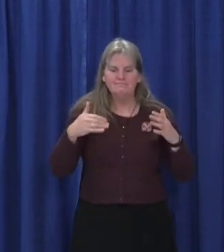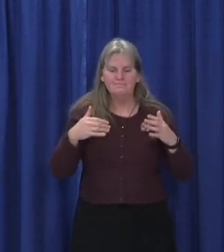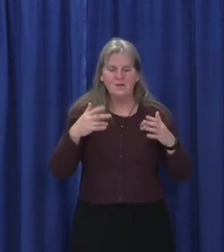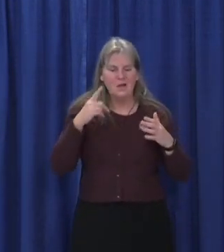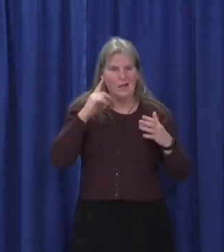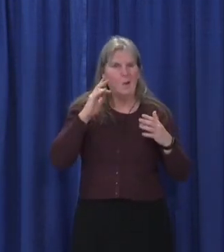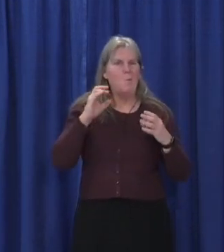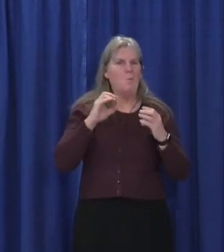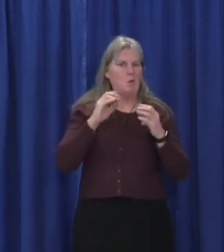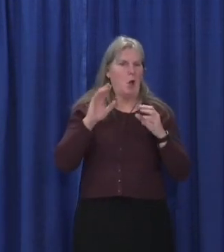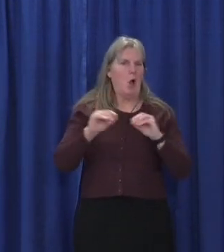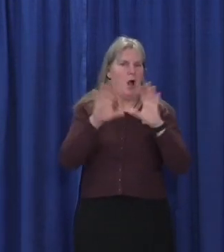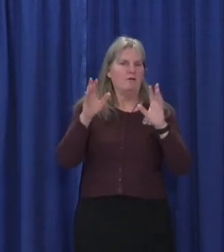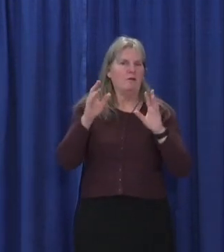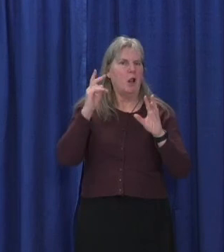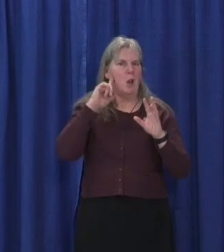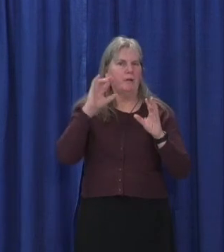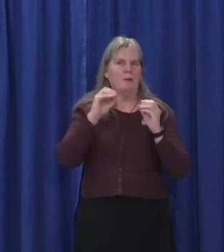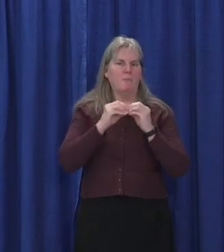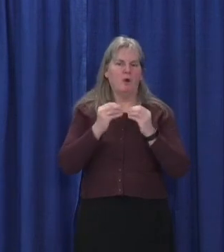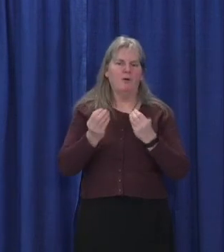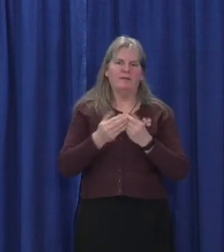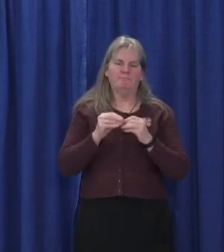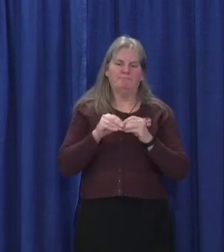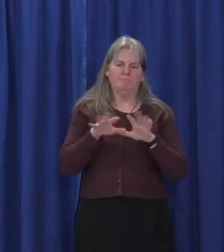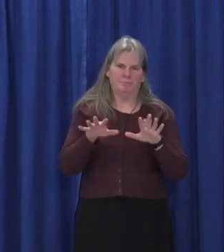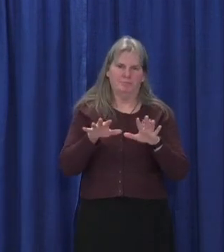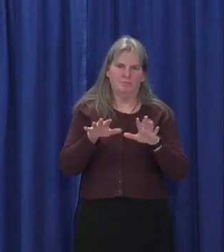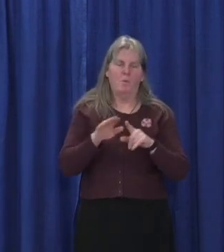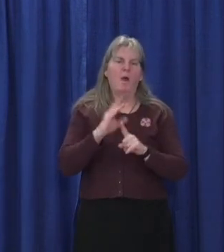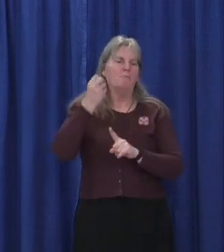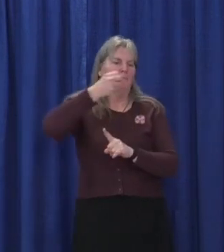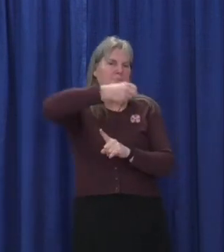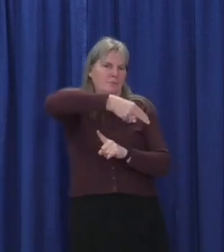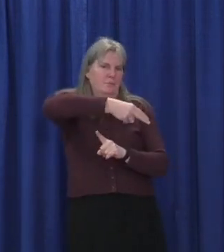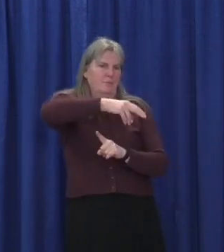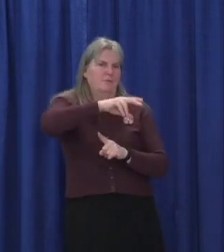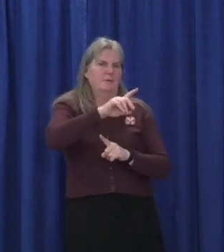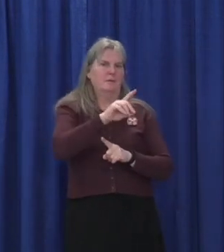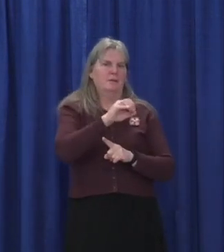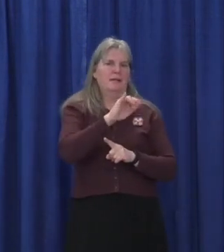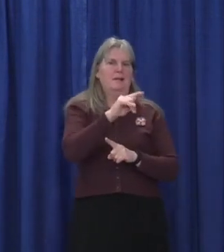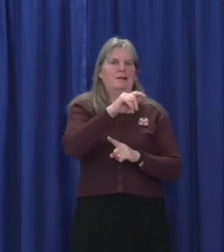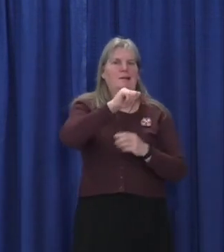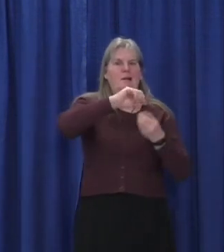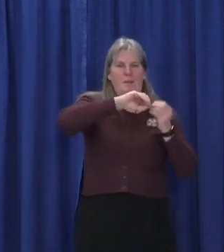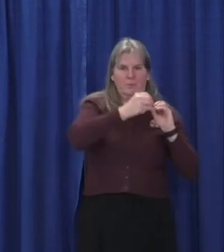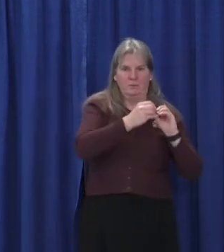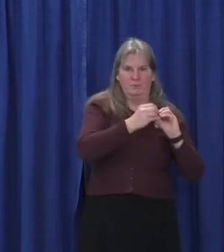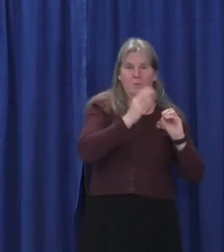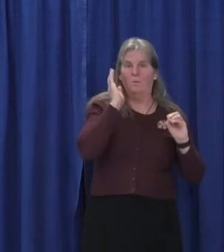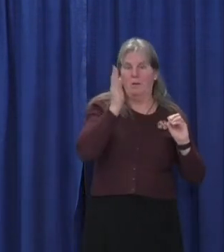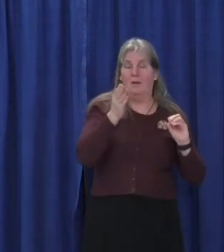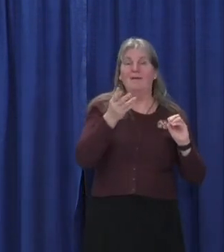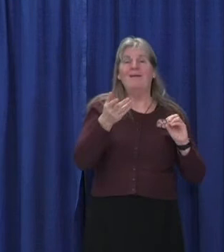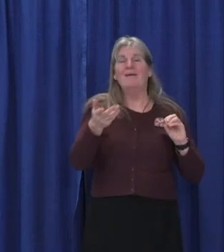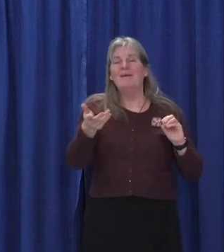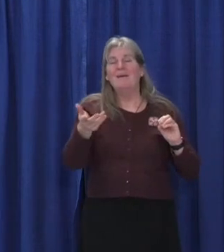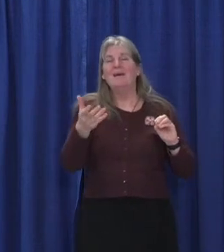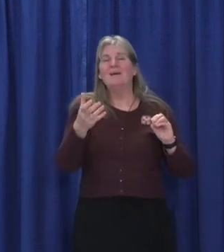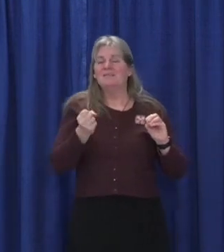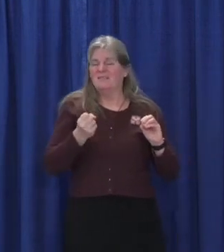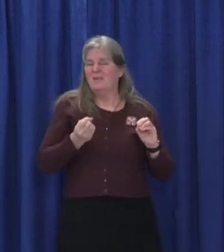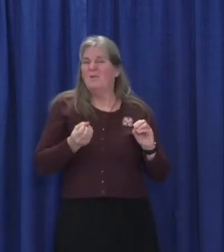more transmissible and is able to outcompete Delta very rapidly. What this means is that spread